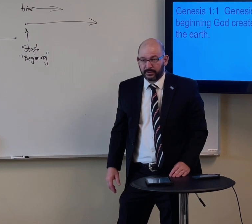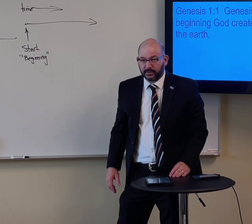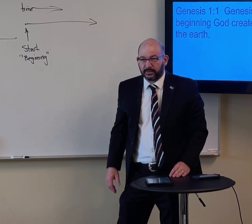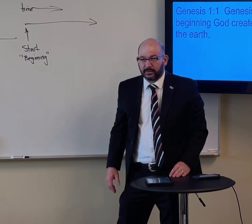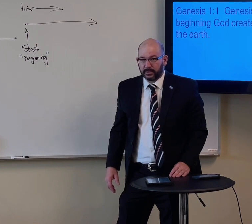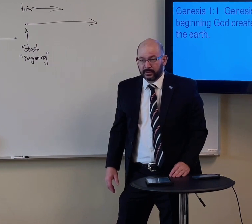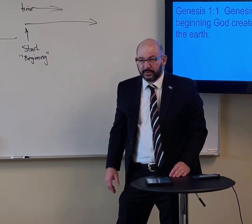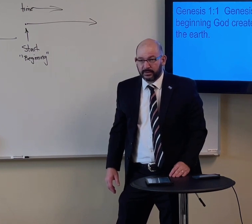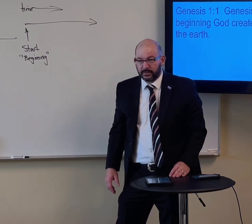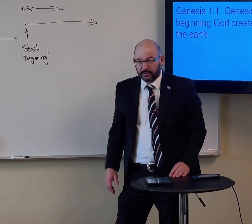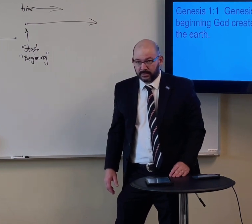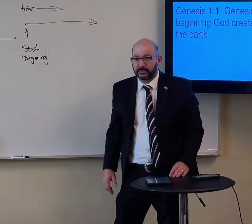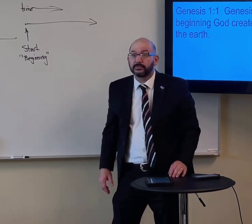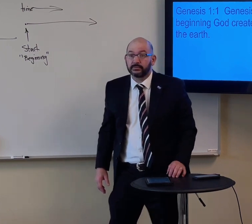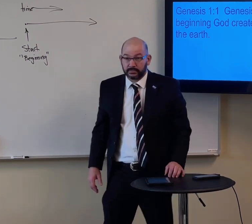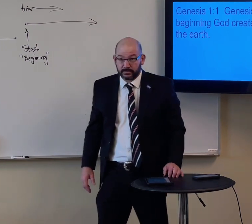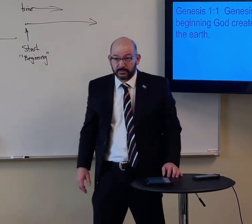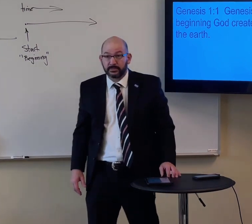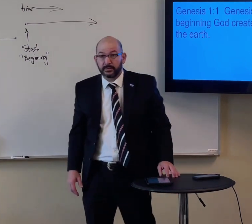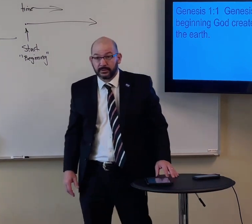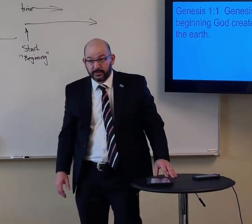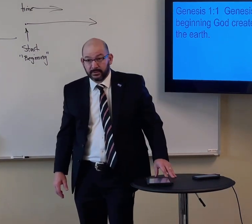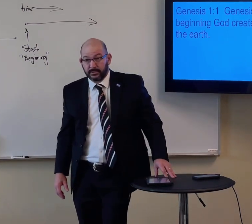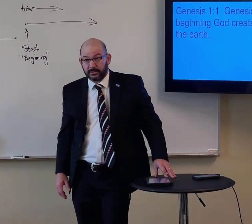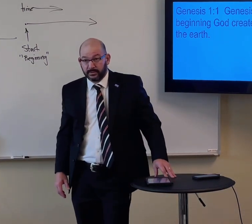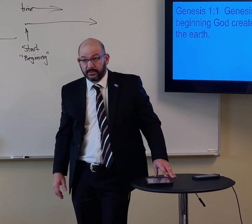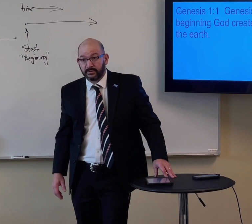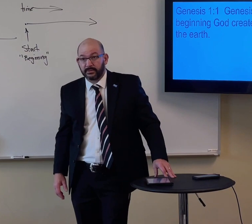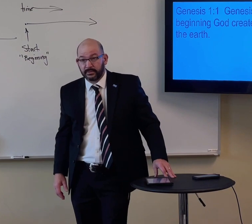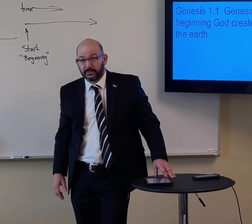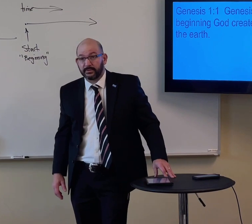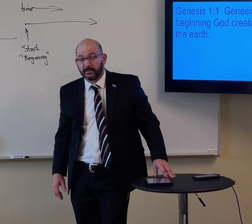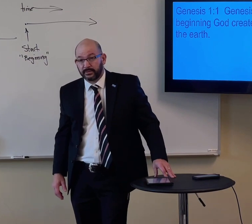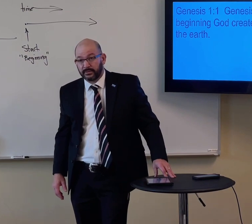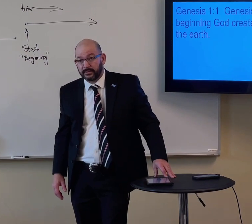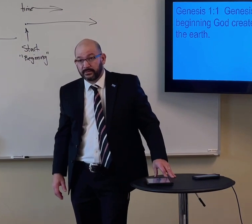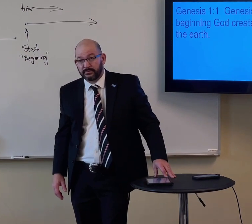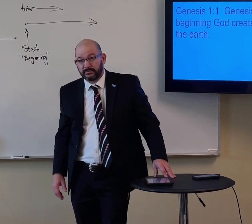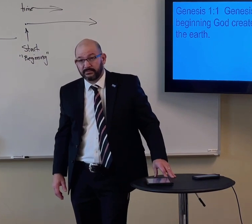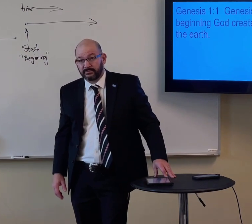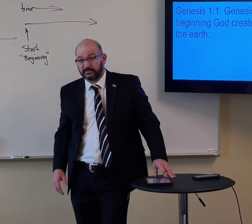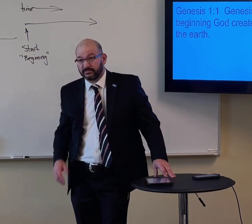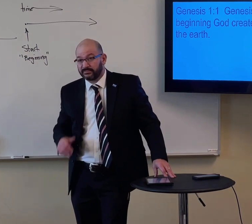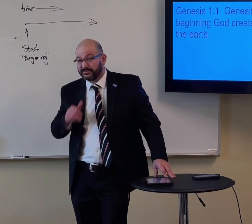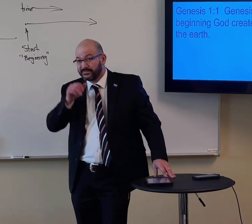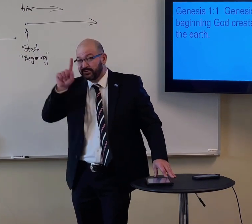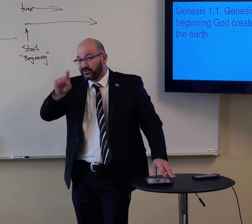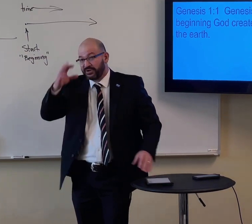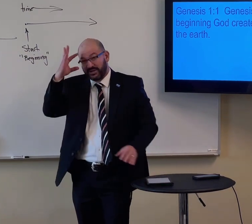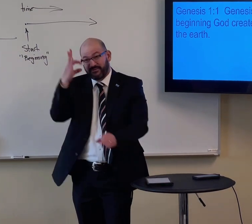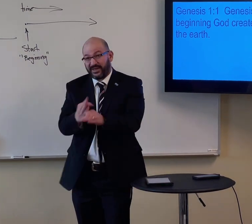through faith. If you can prove creation, faith is not necessary.